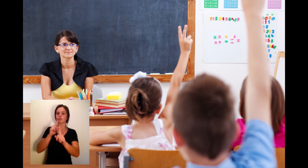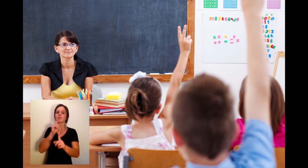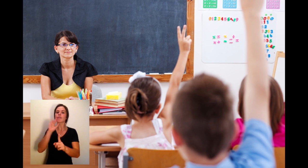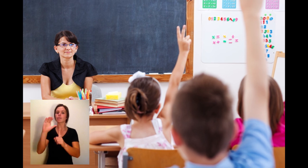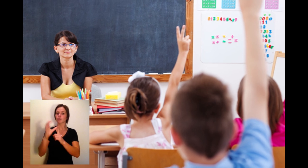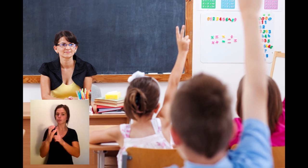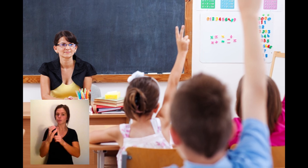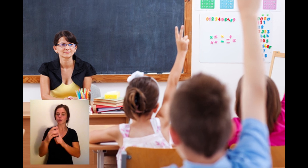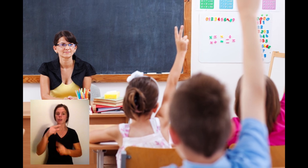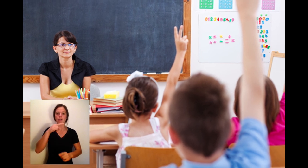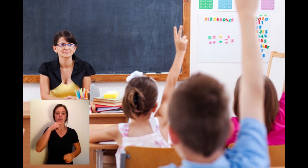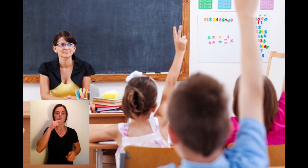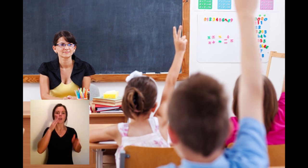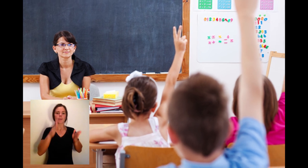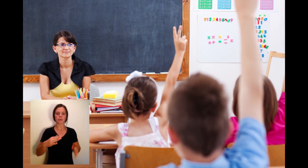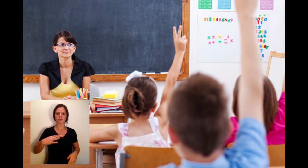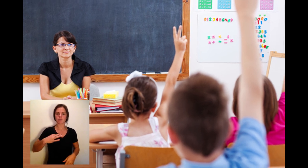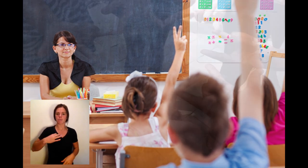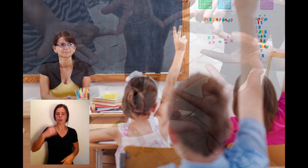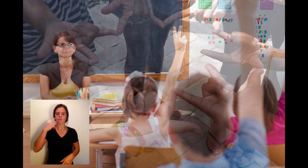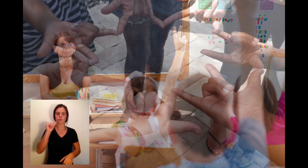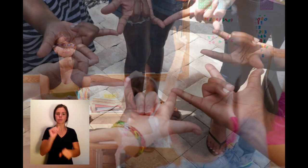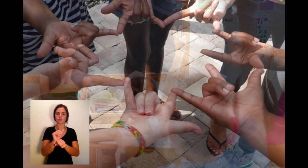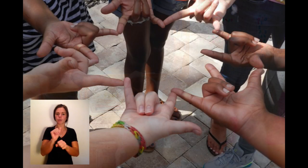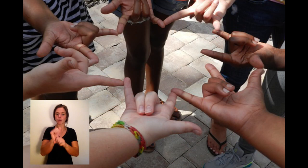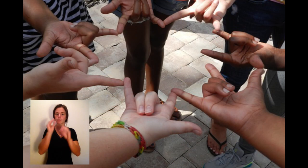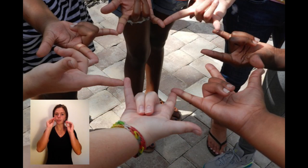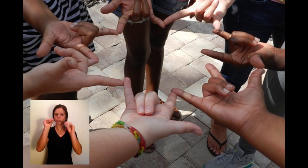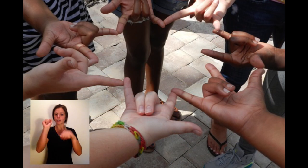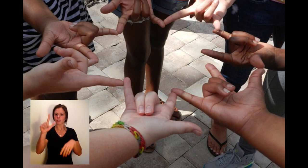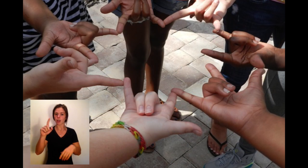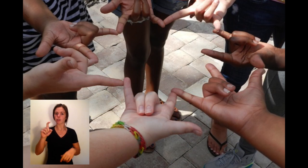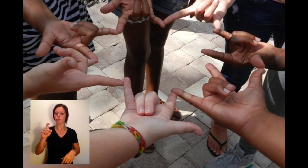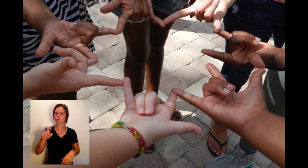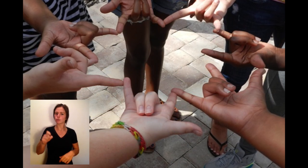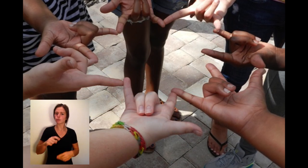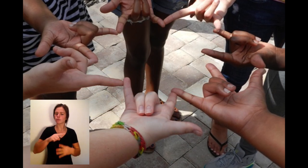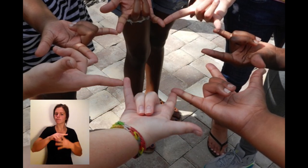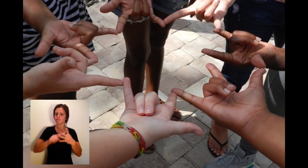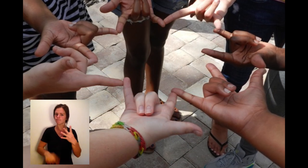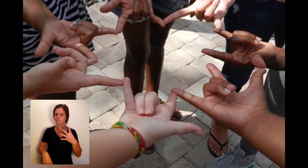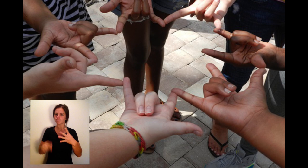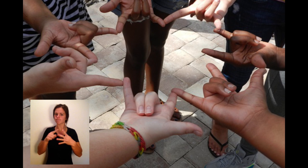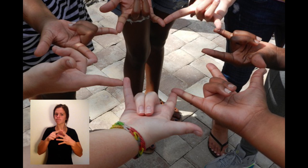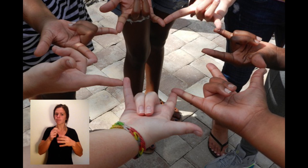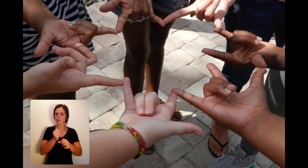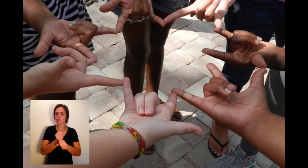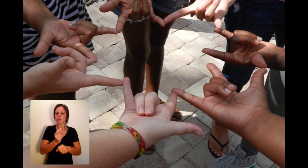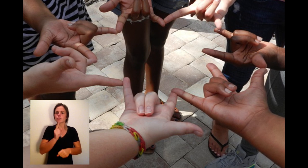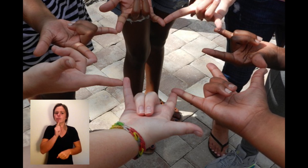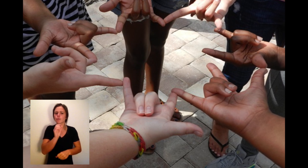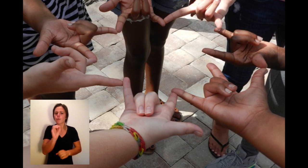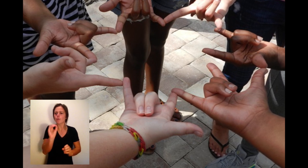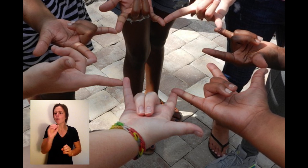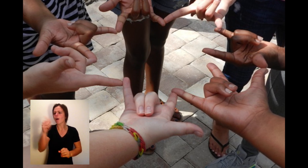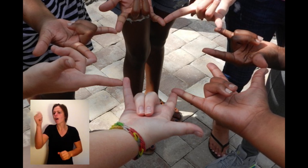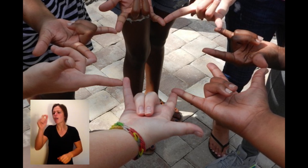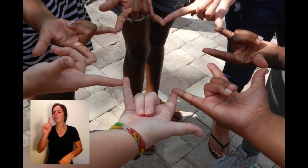culture, a hearing person applying for a job teaching ASL should make sure that there are no